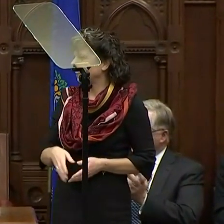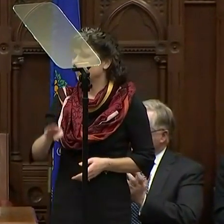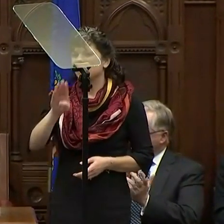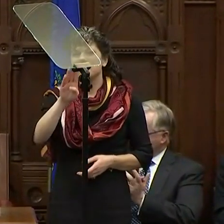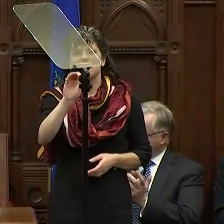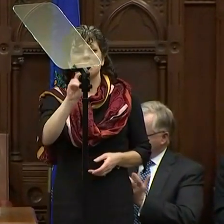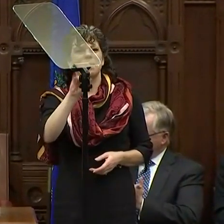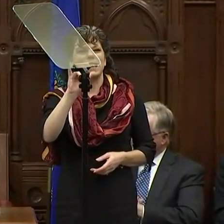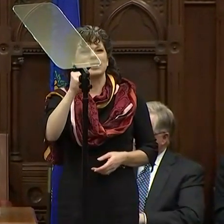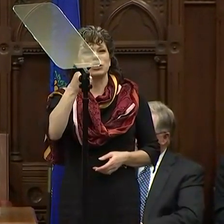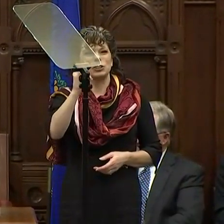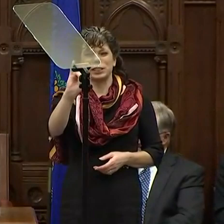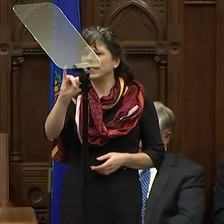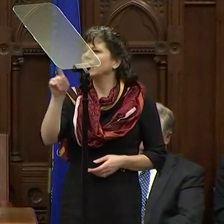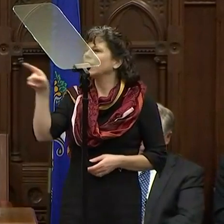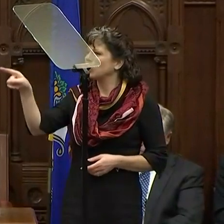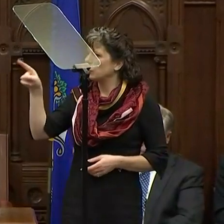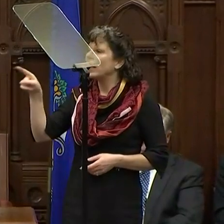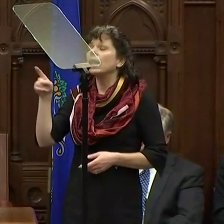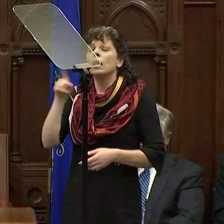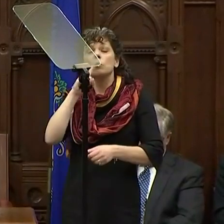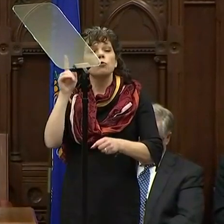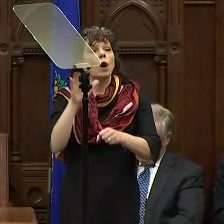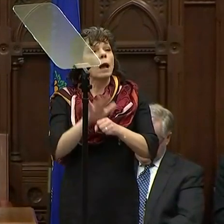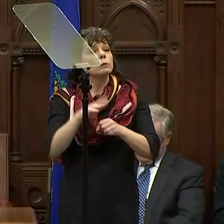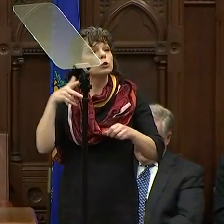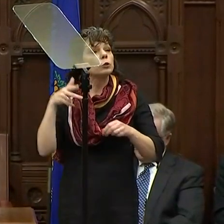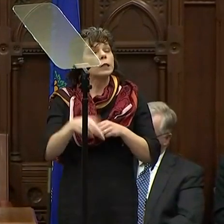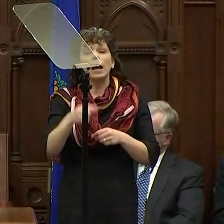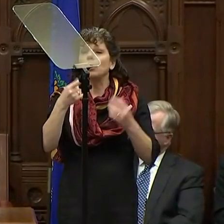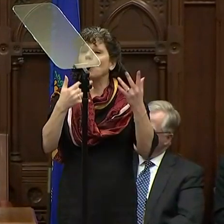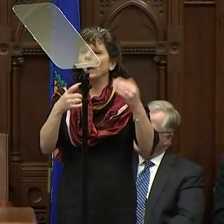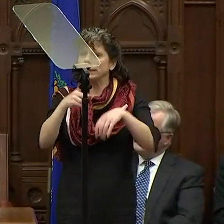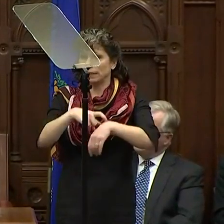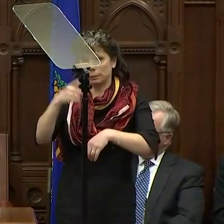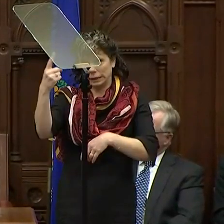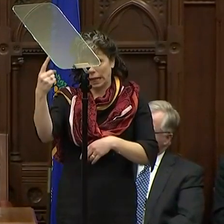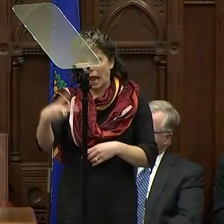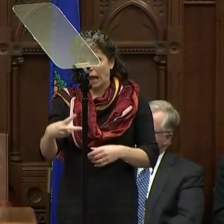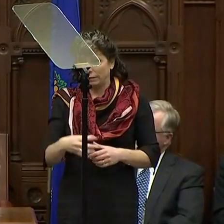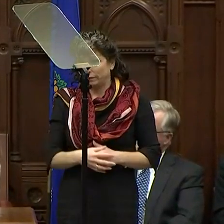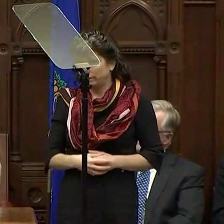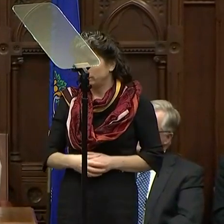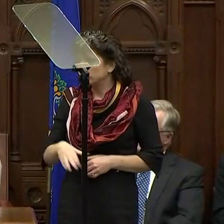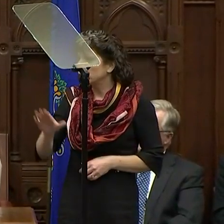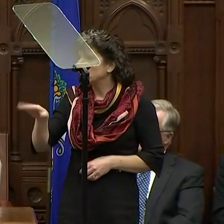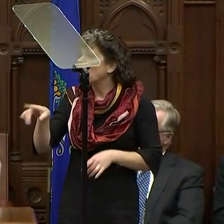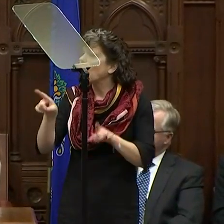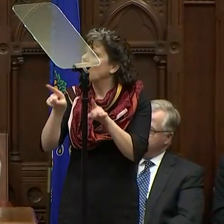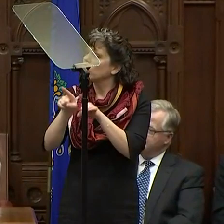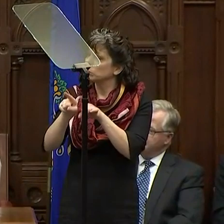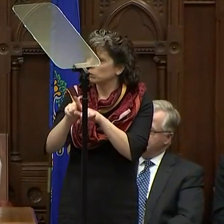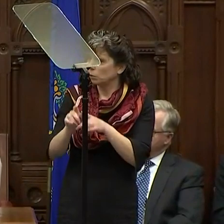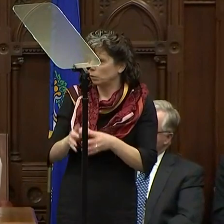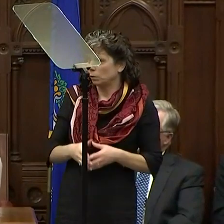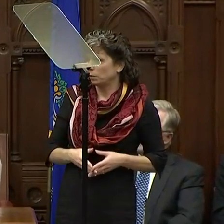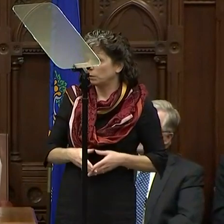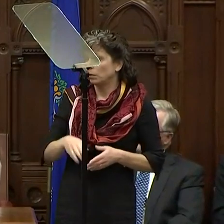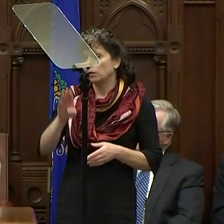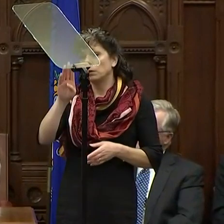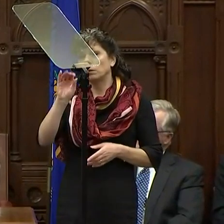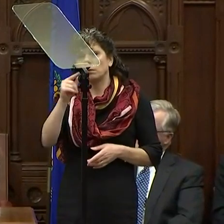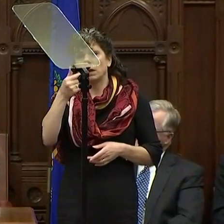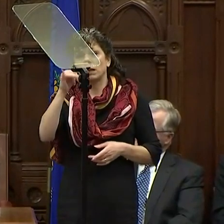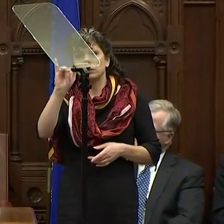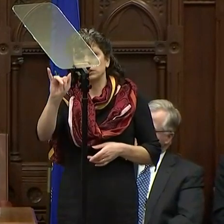Bongi used operations research to cut those wait times in half. And by the way, Bongi is